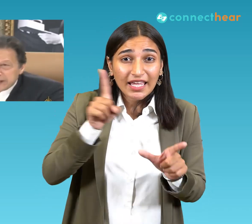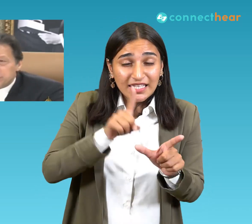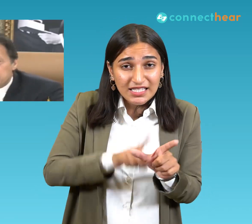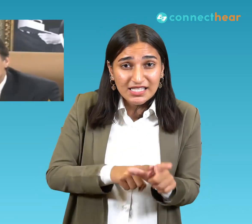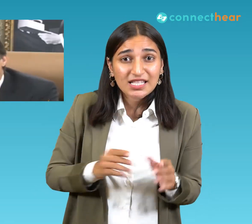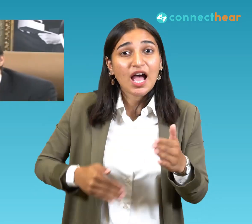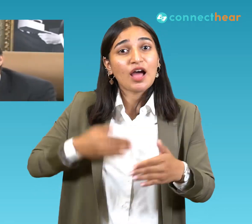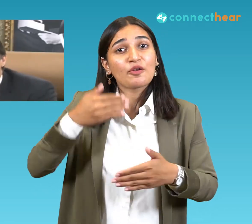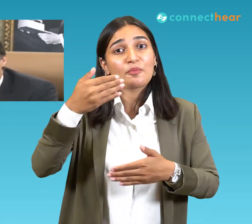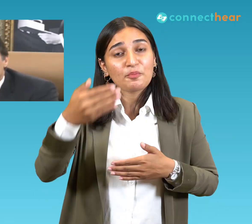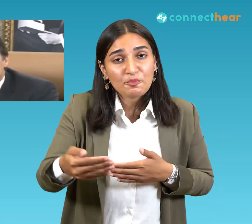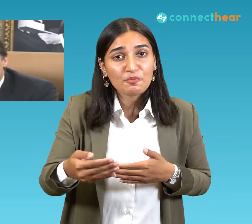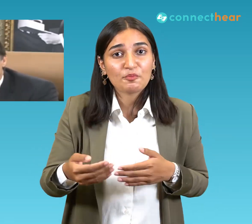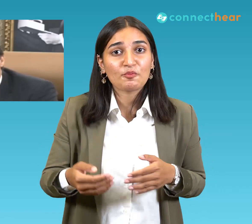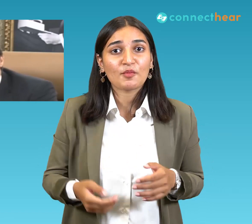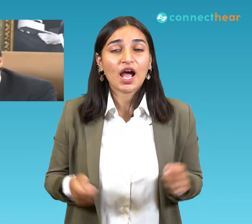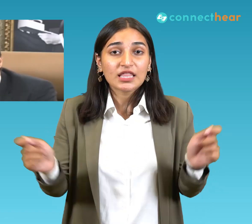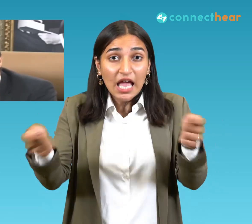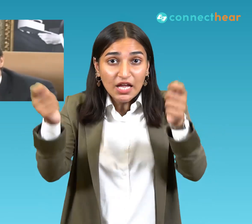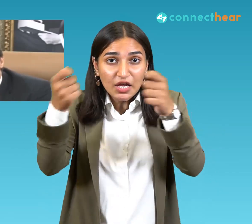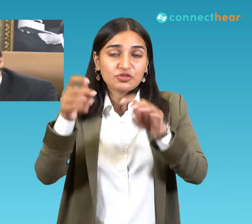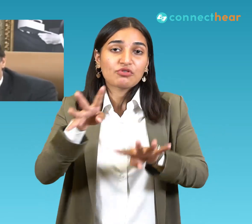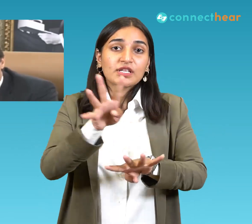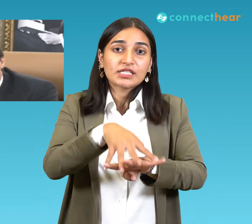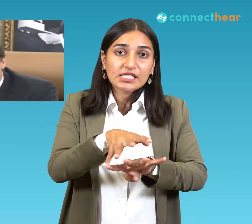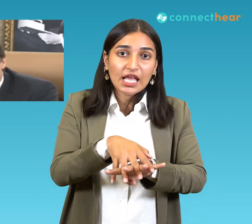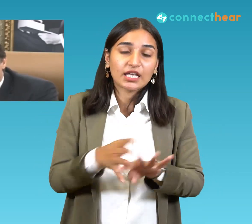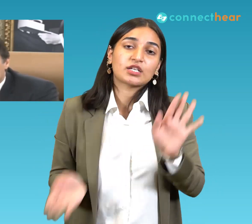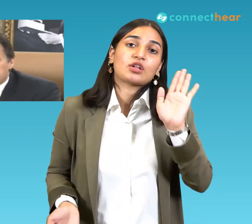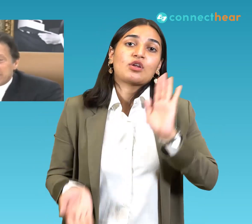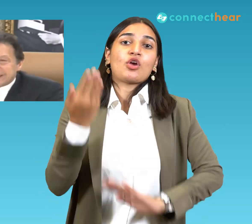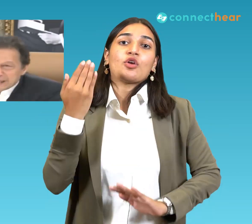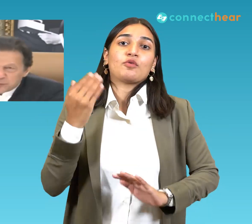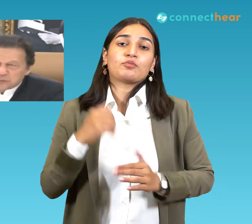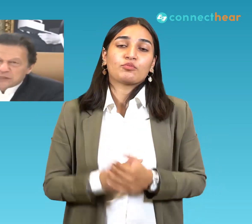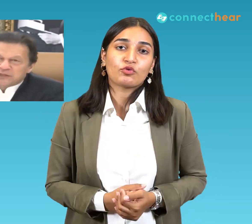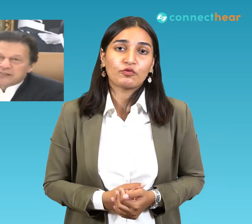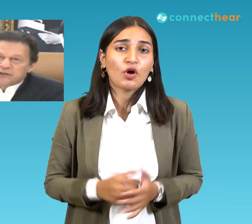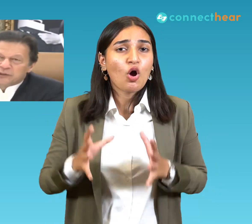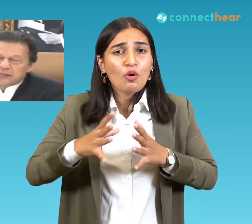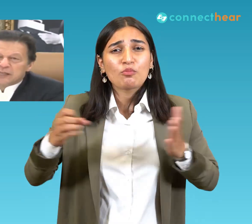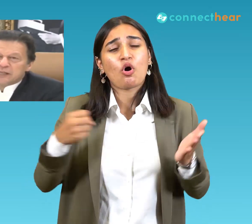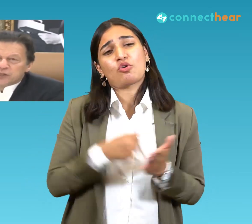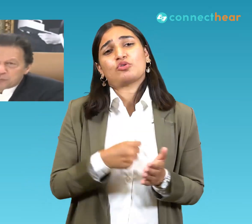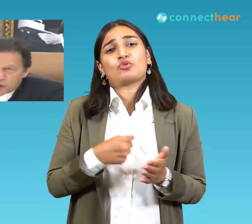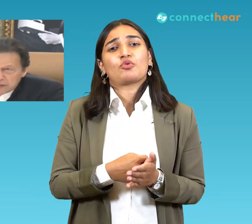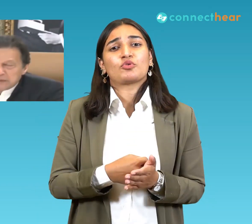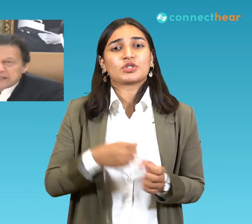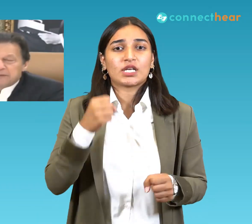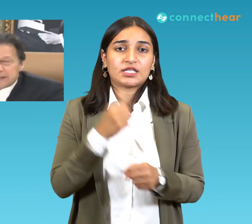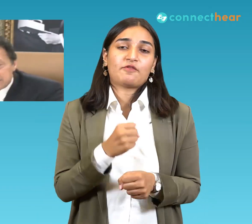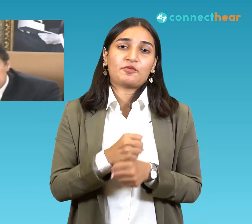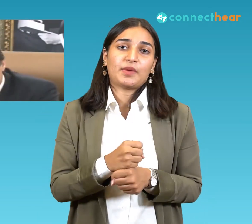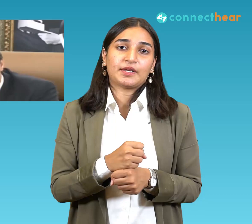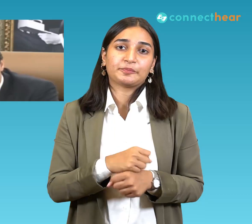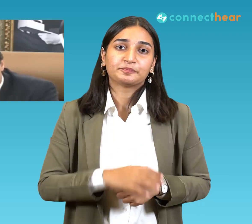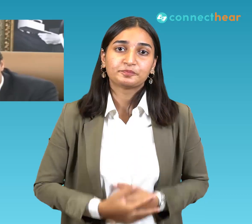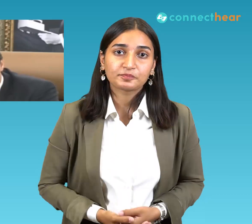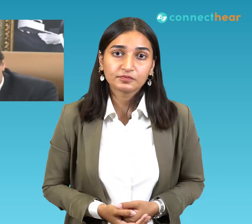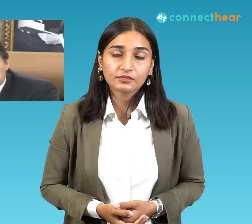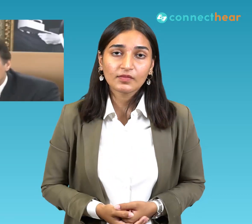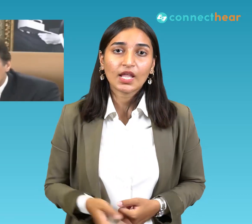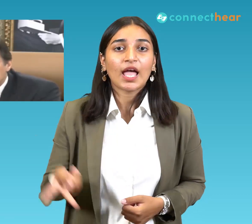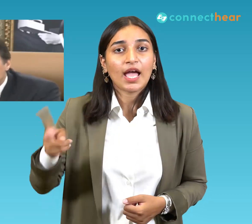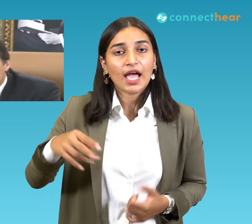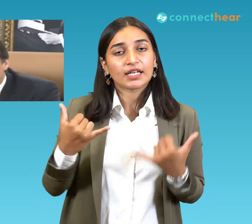a year to remove all the impediments that were in the way of the construction sector. And that's what we are trying to do in the small and medium industry.